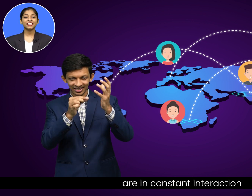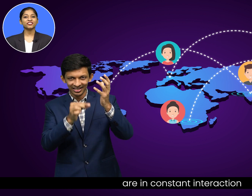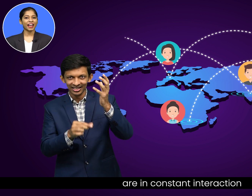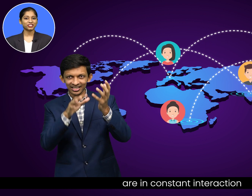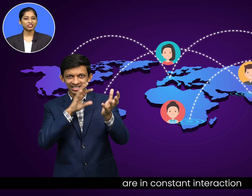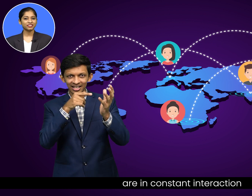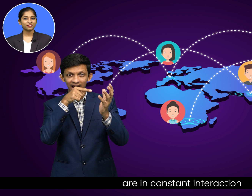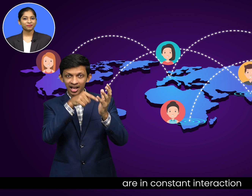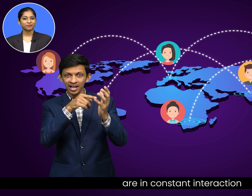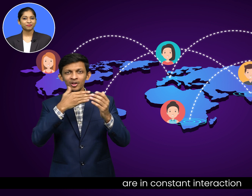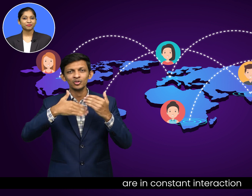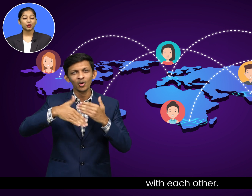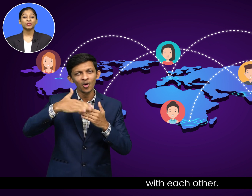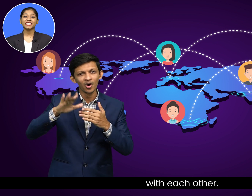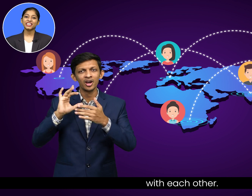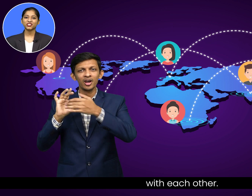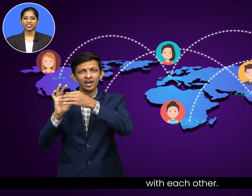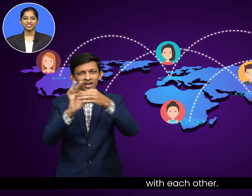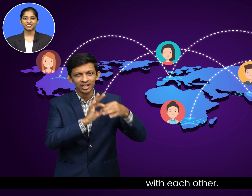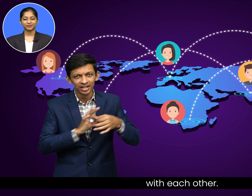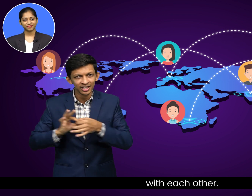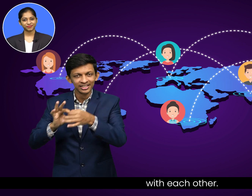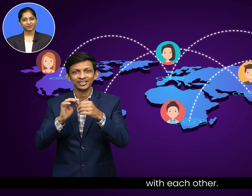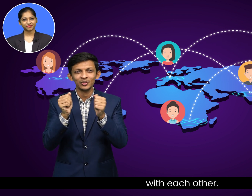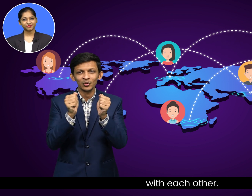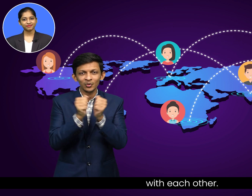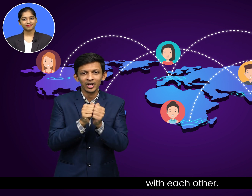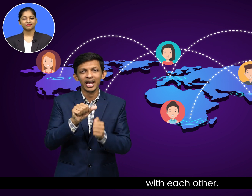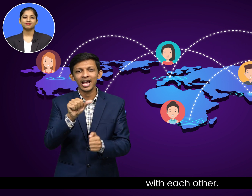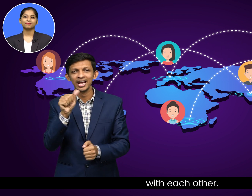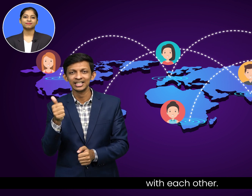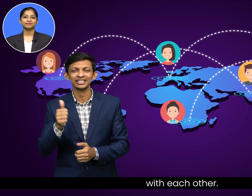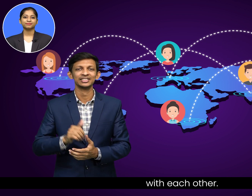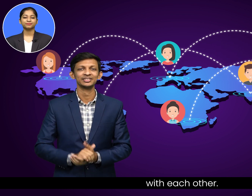constant interaction with each other.